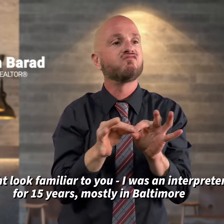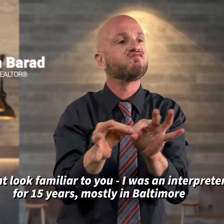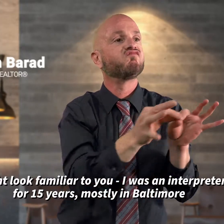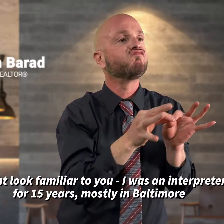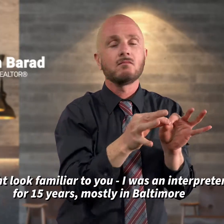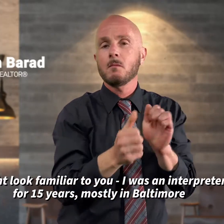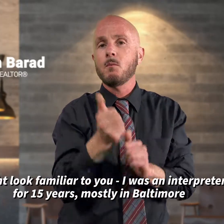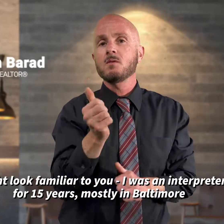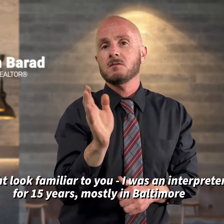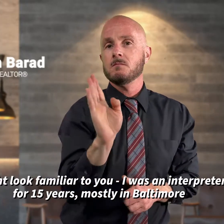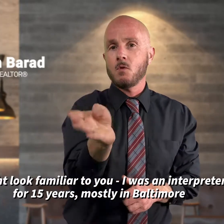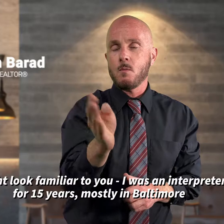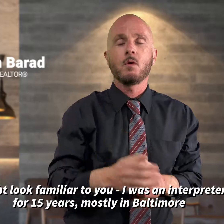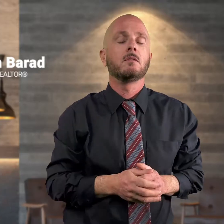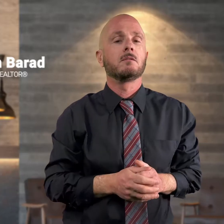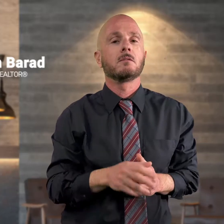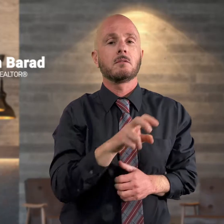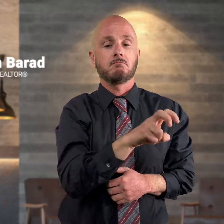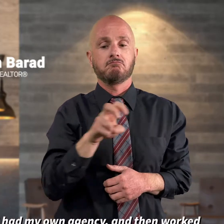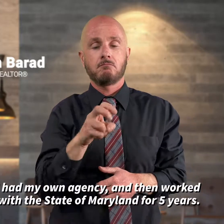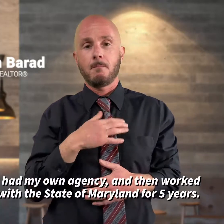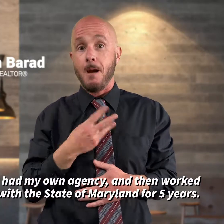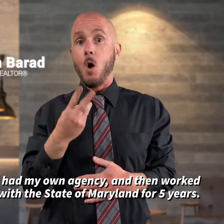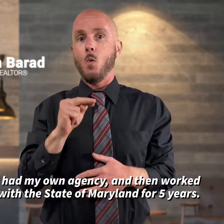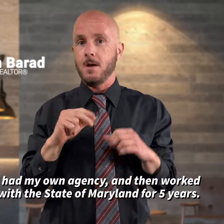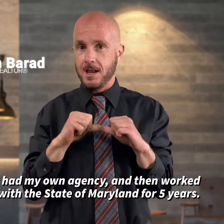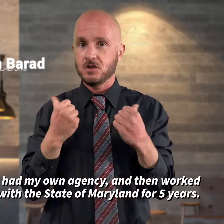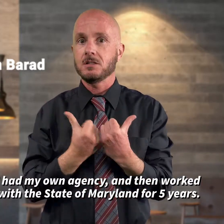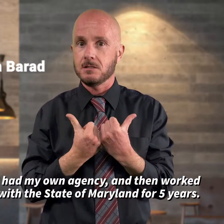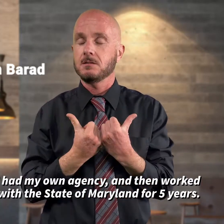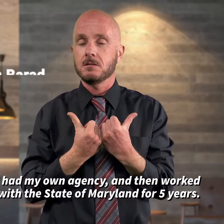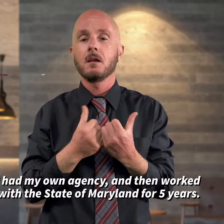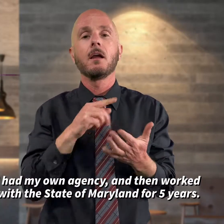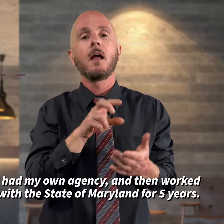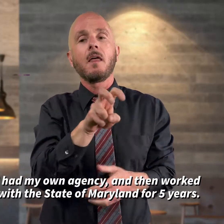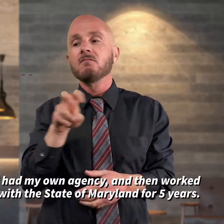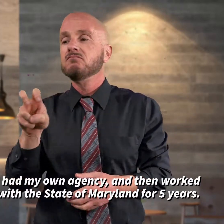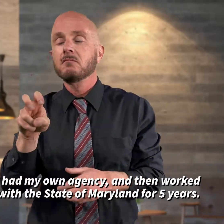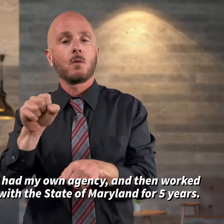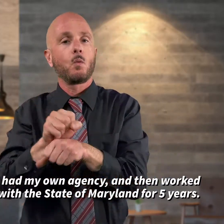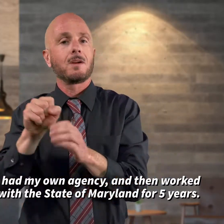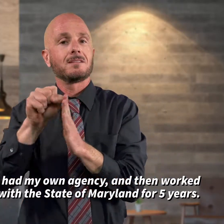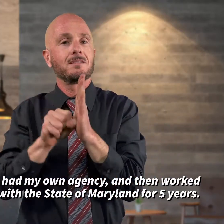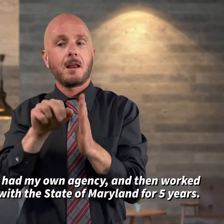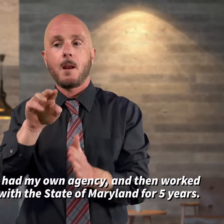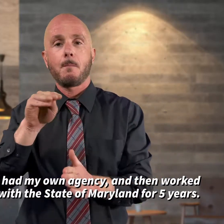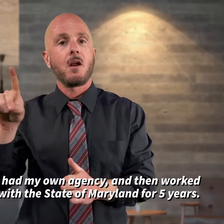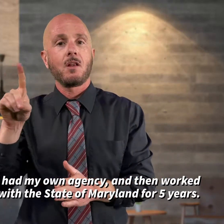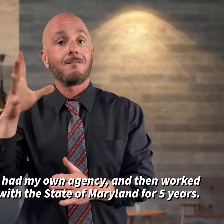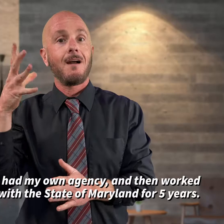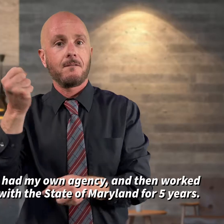15 years, mostly in Baltimore. I had my own agency. And then I worked with the state of Maryland for